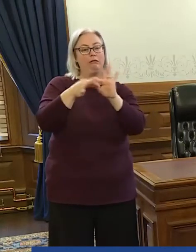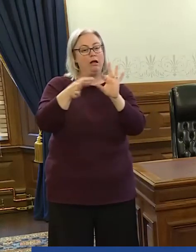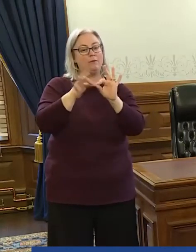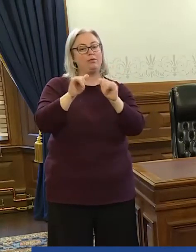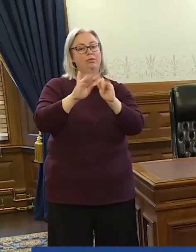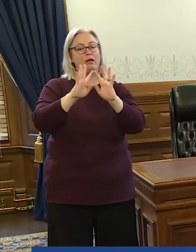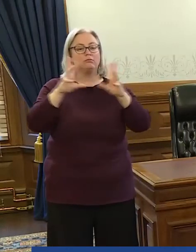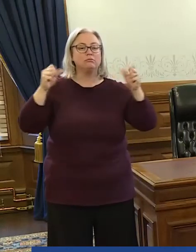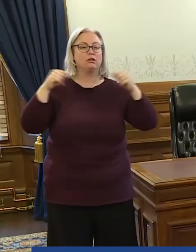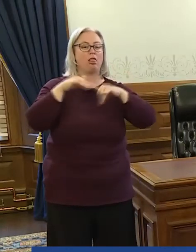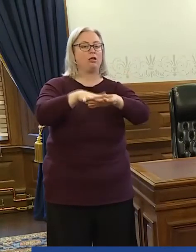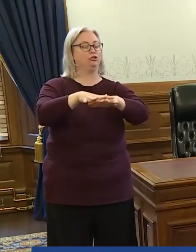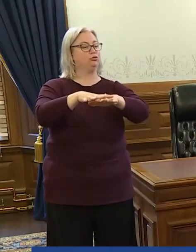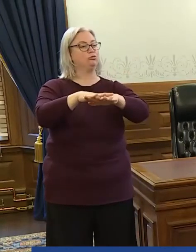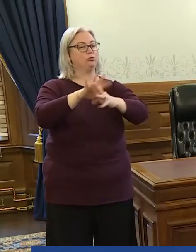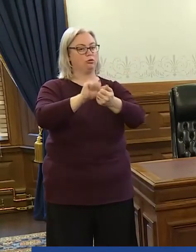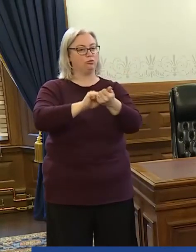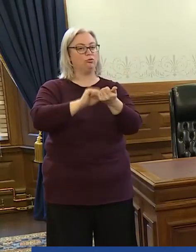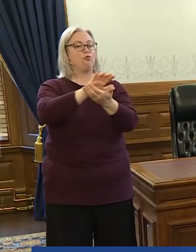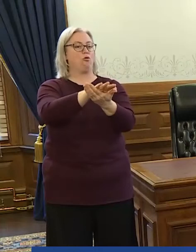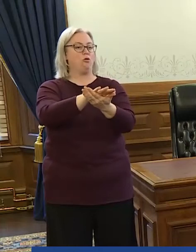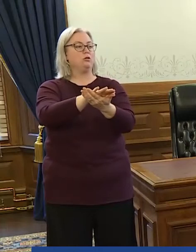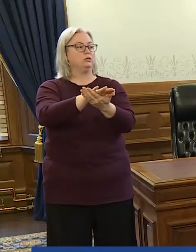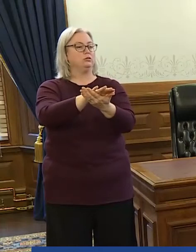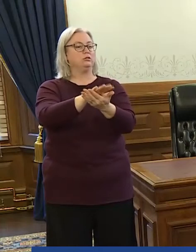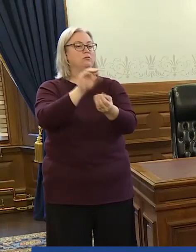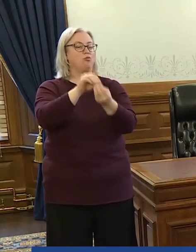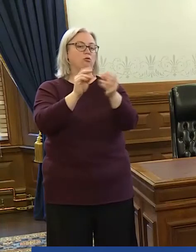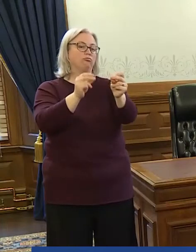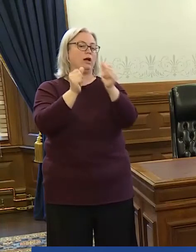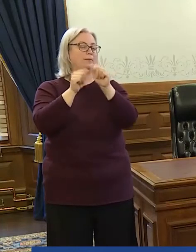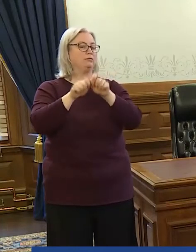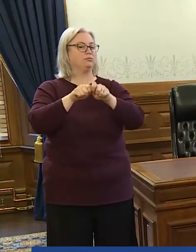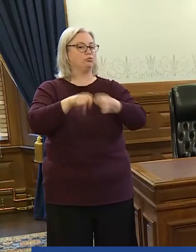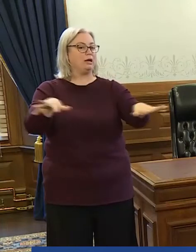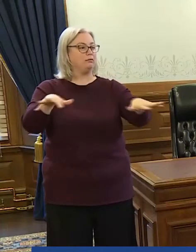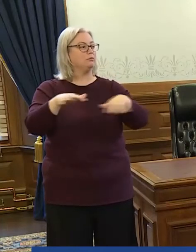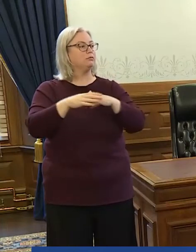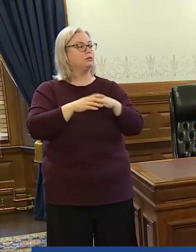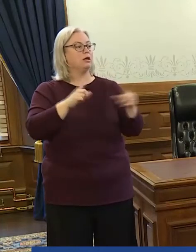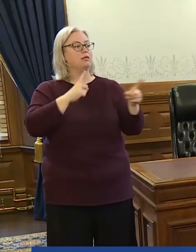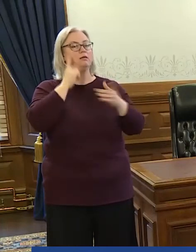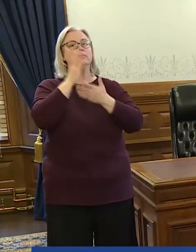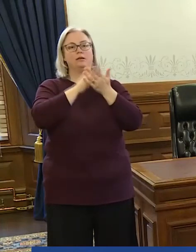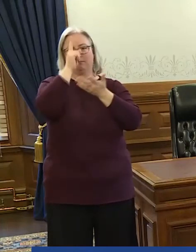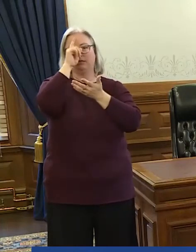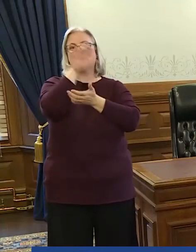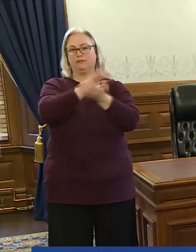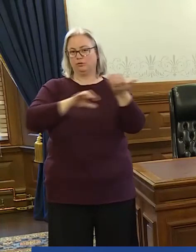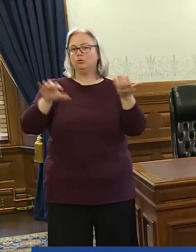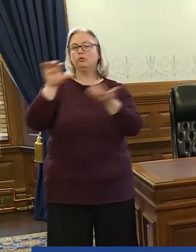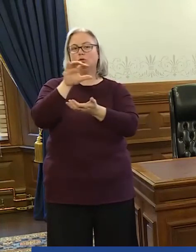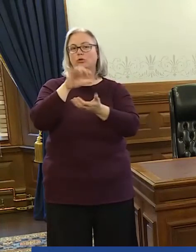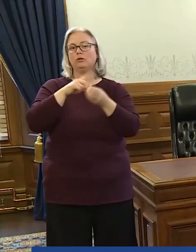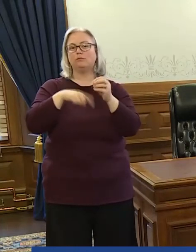that clustering that results in maybe a more rapid spread of this? Well, I think there has been some confusion about the church